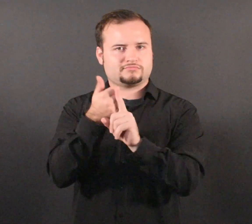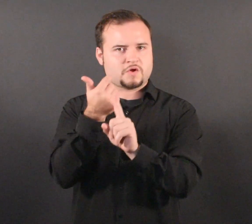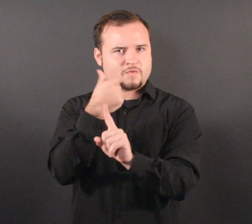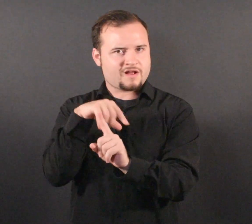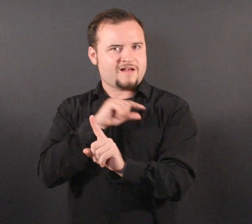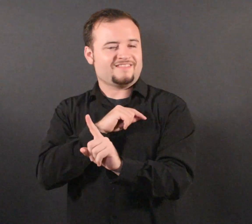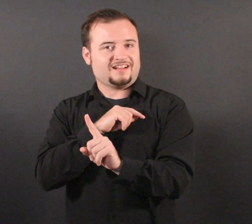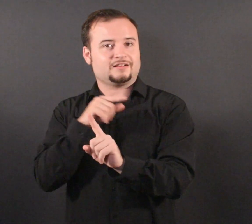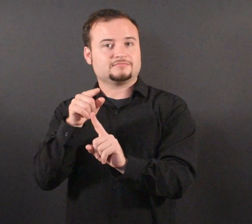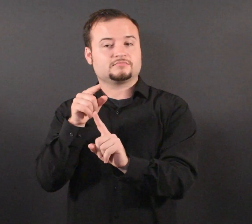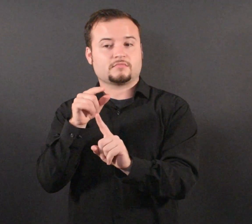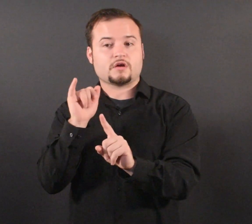to recruit,